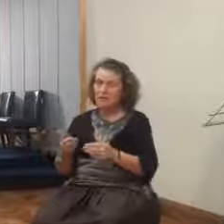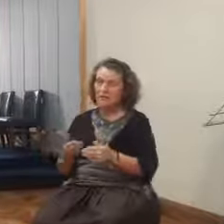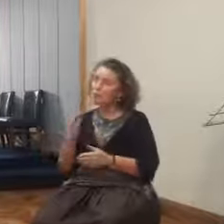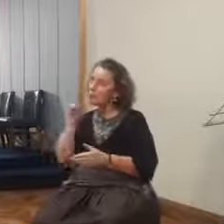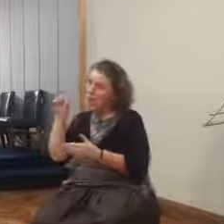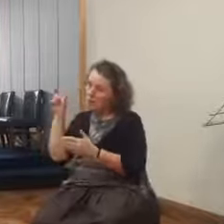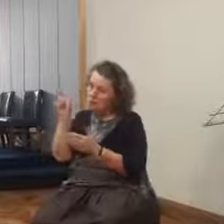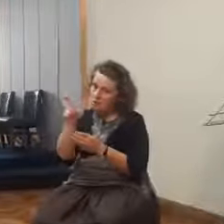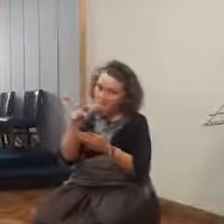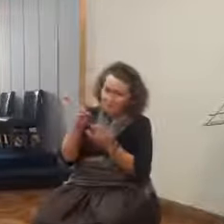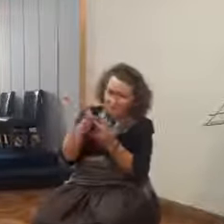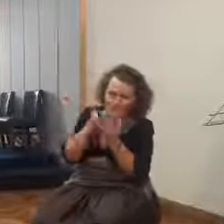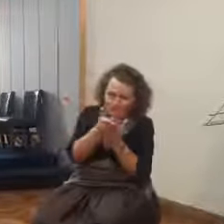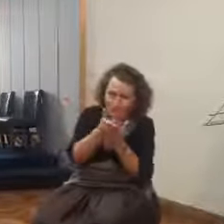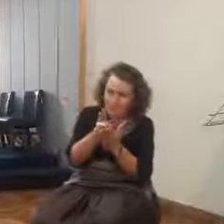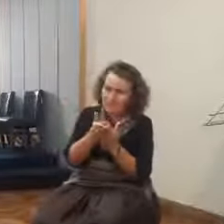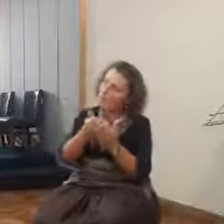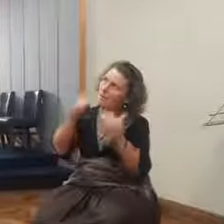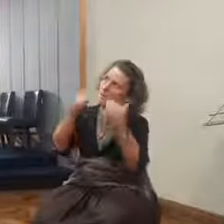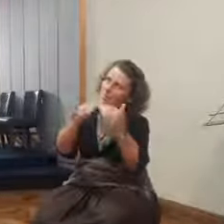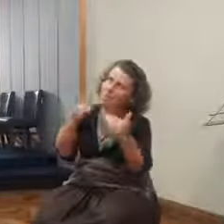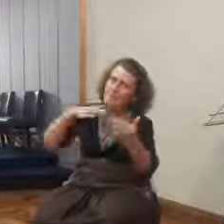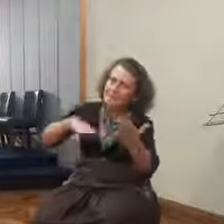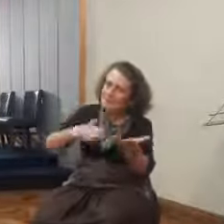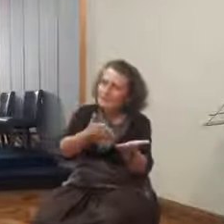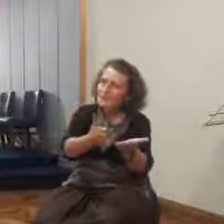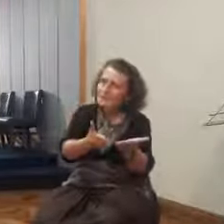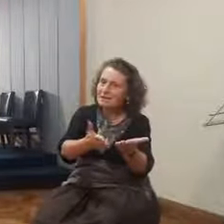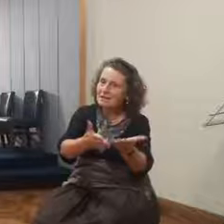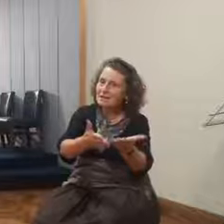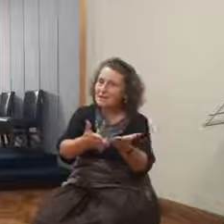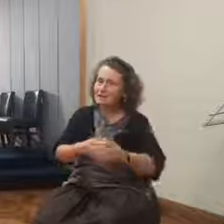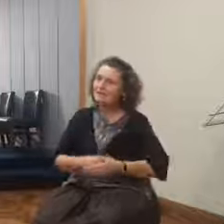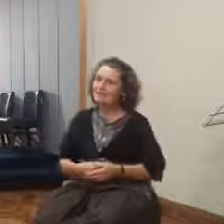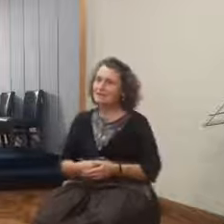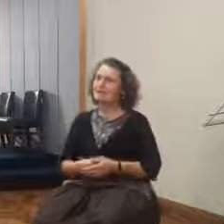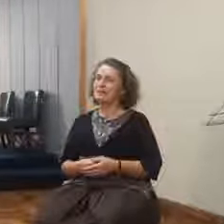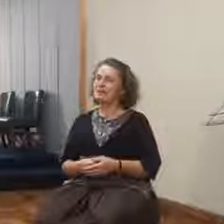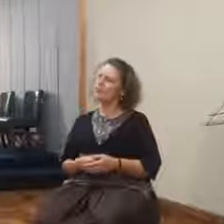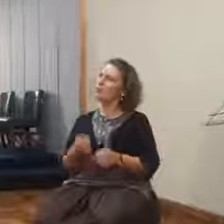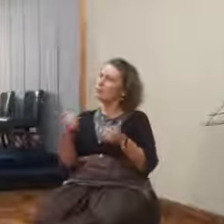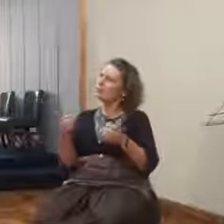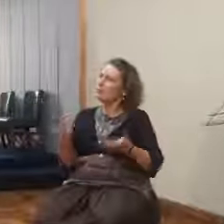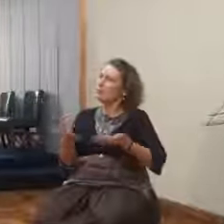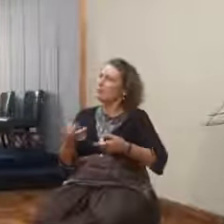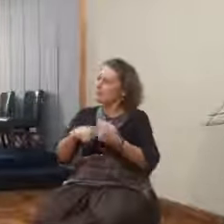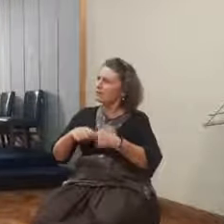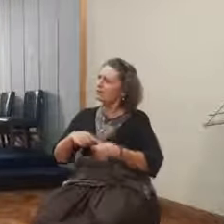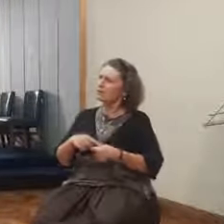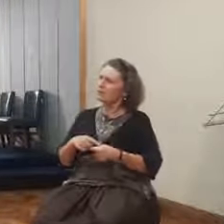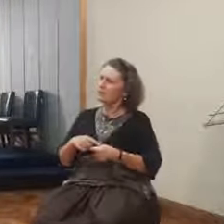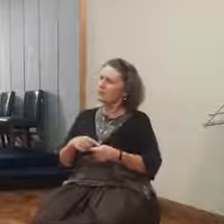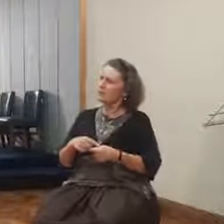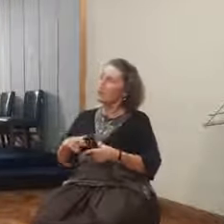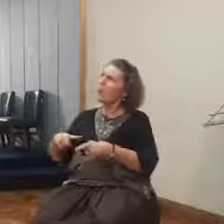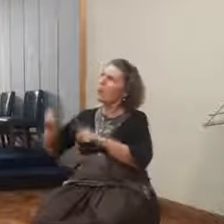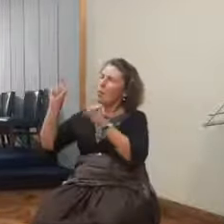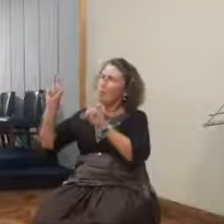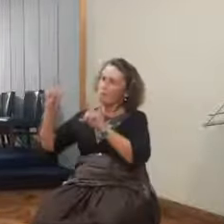He sees. He considers all their work. So that's a tremendous encouragement. God misses